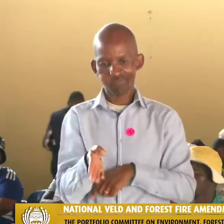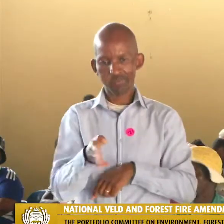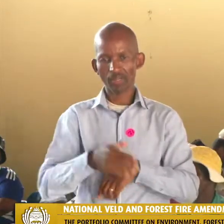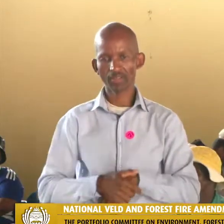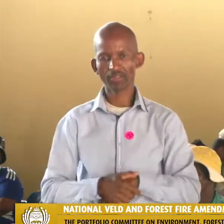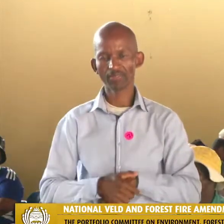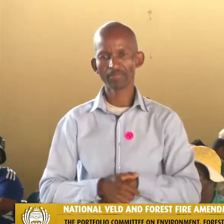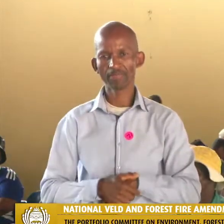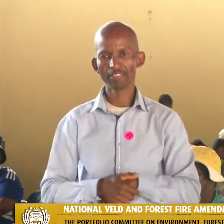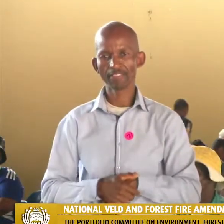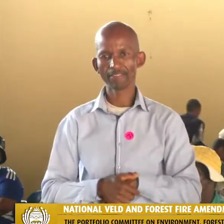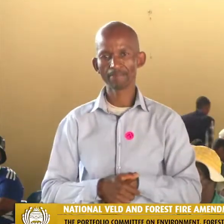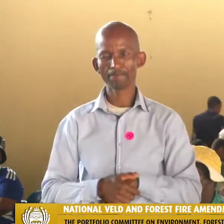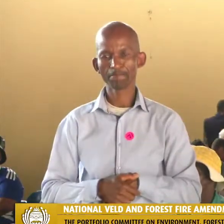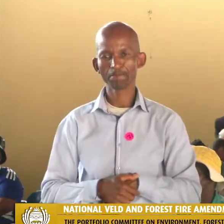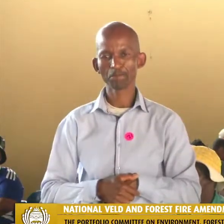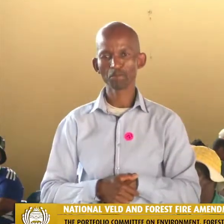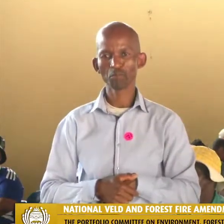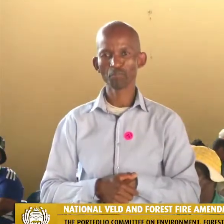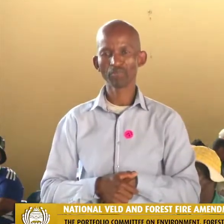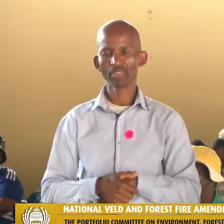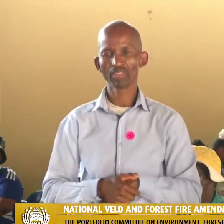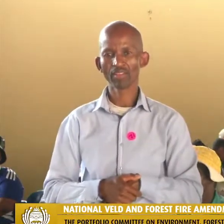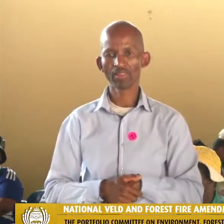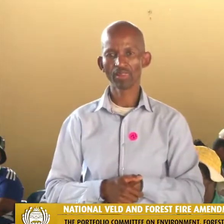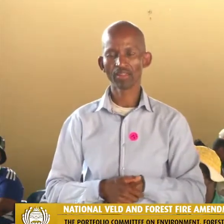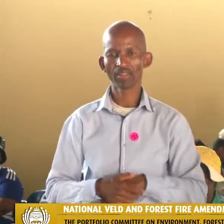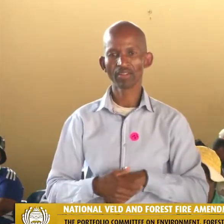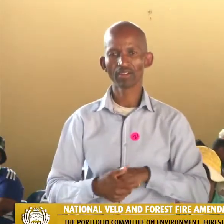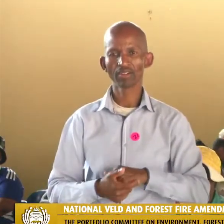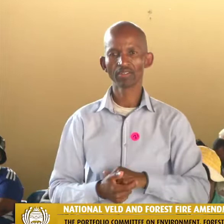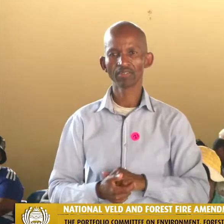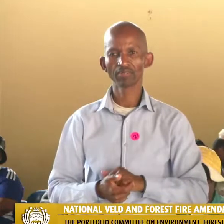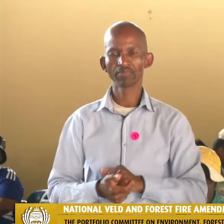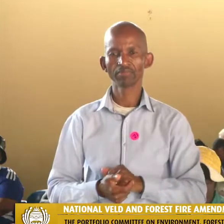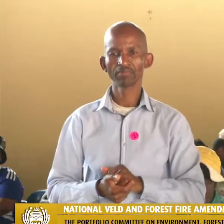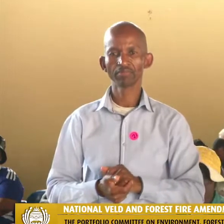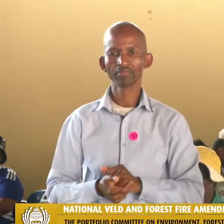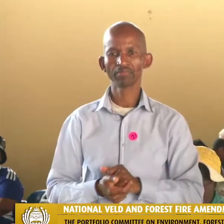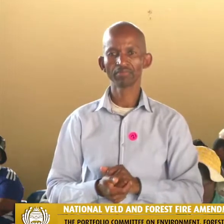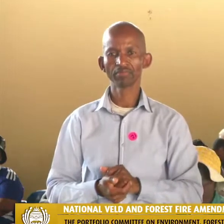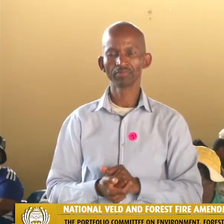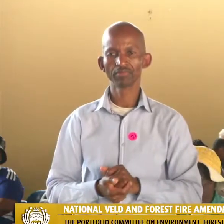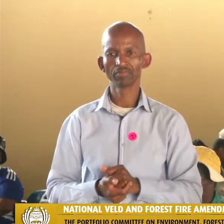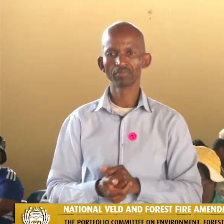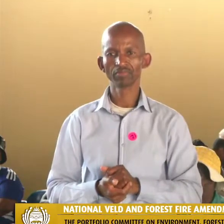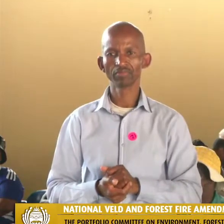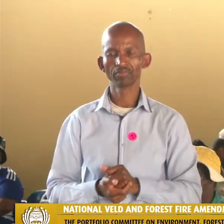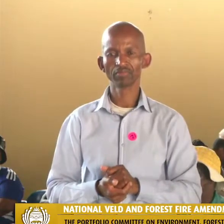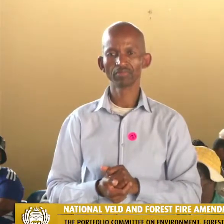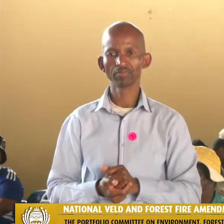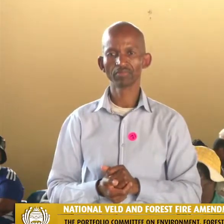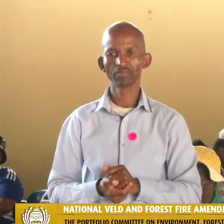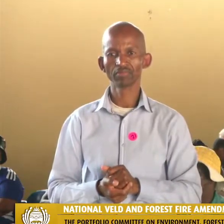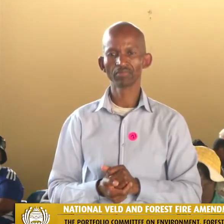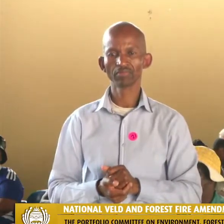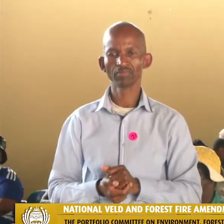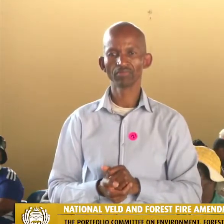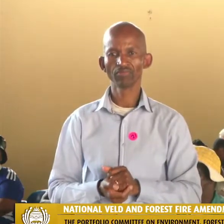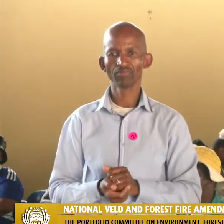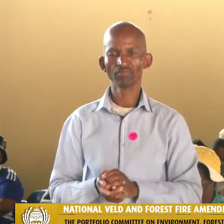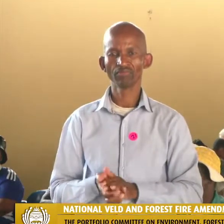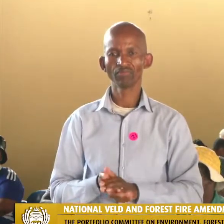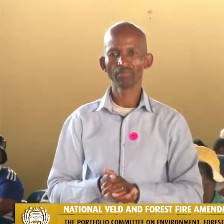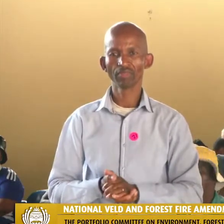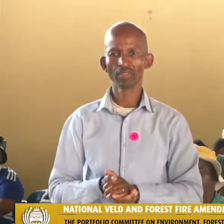we distinguish that fire ourselves, whereas we have a fire department and firefighters in Magaliesberg that we see